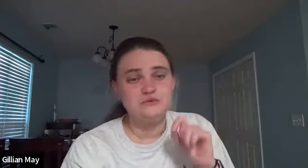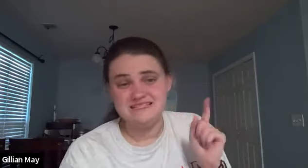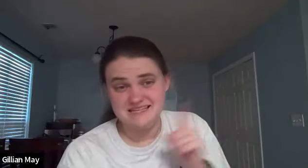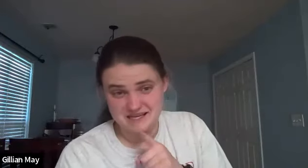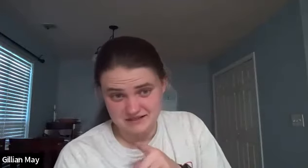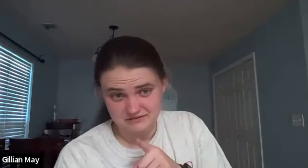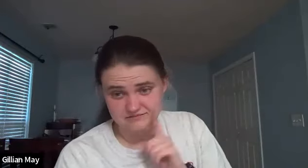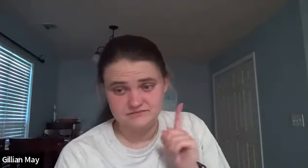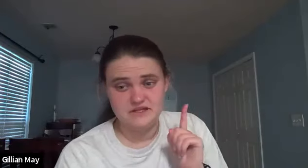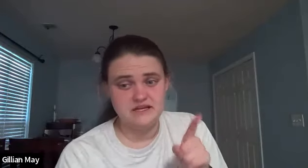Louisiana